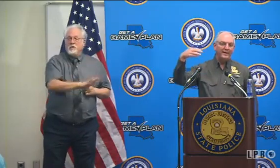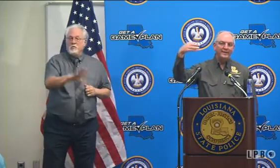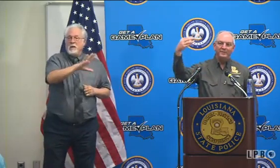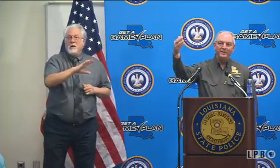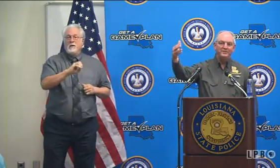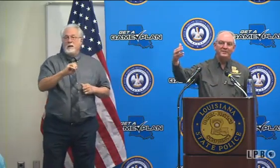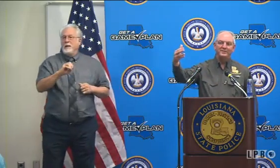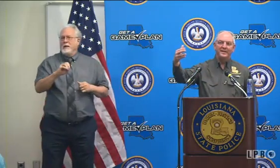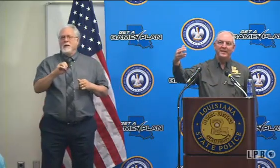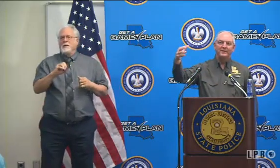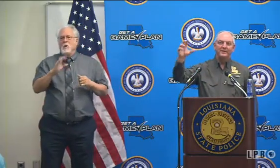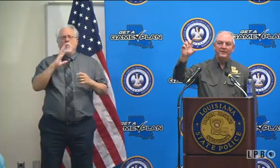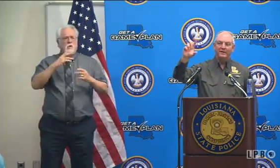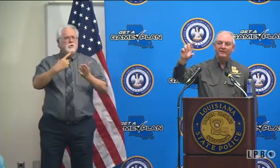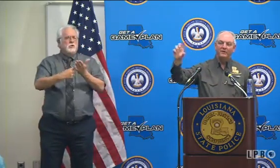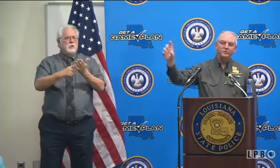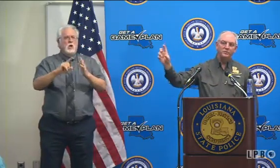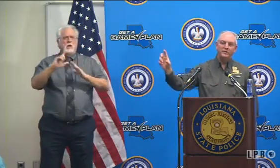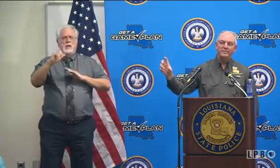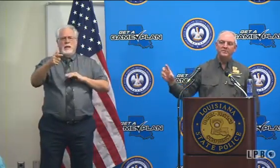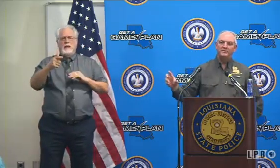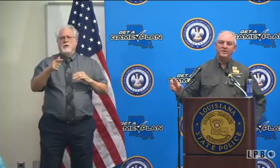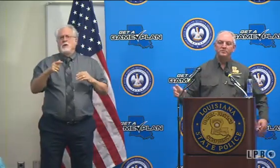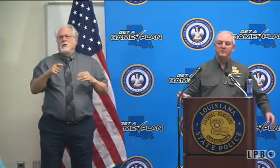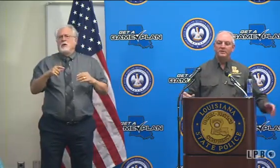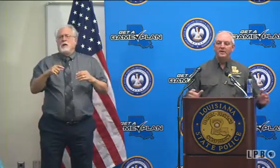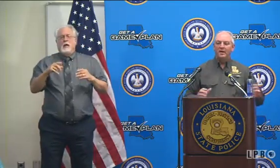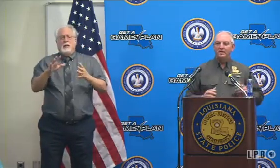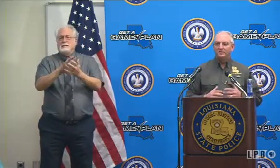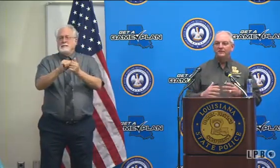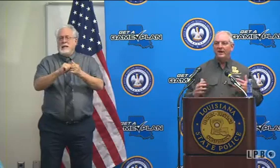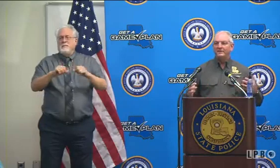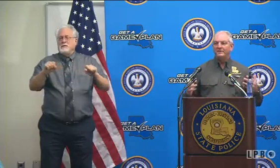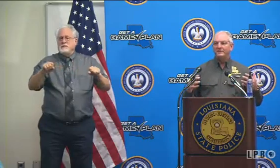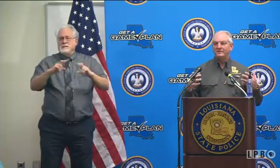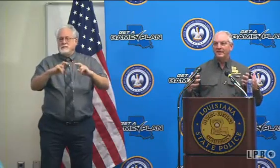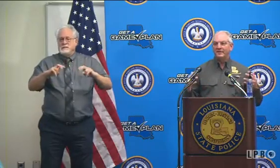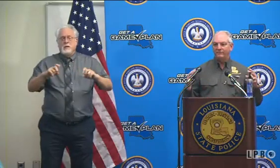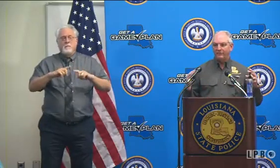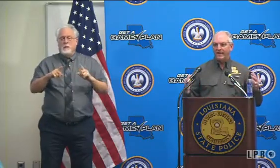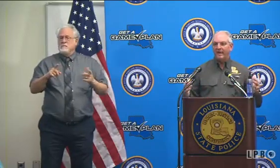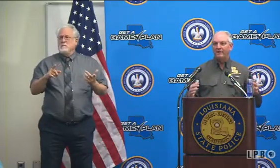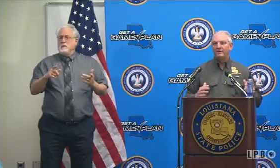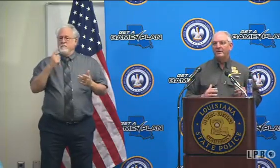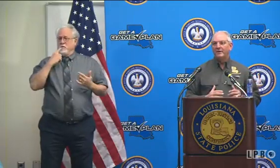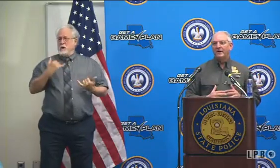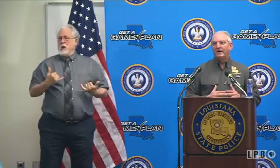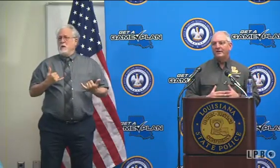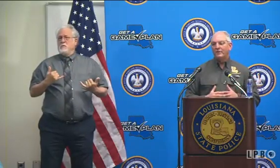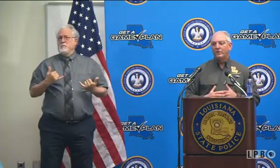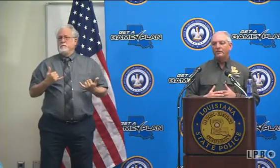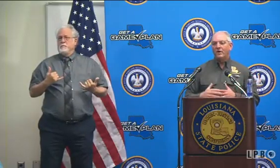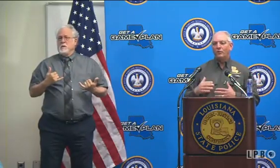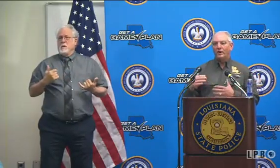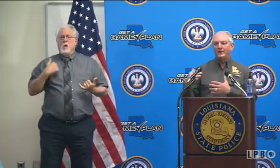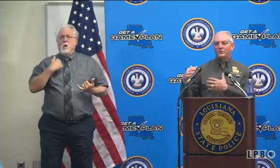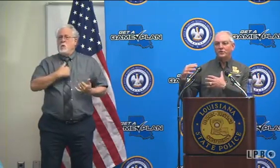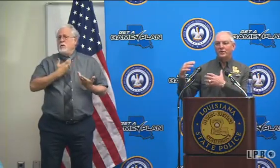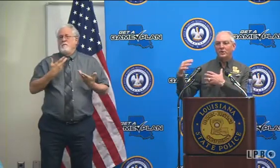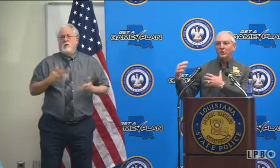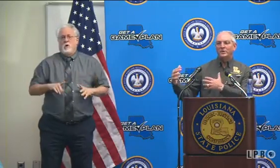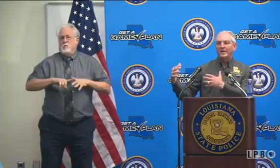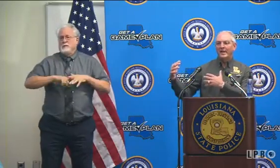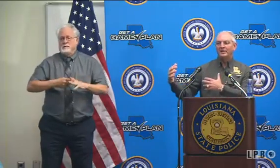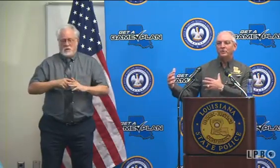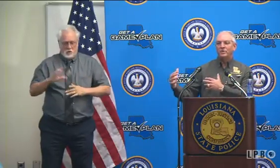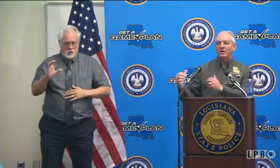and we'll get into much of this later, virtual damage assessments. Suffice it to say for now that we've already